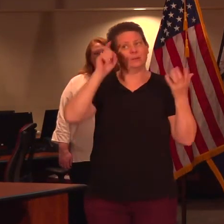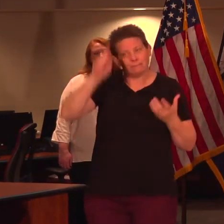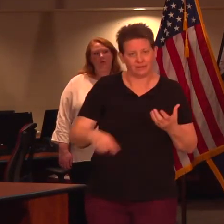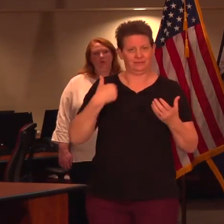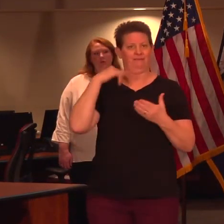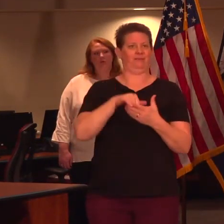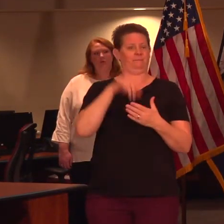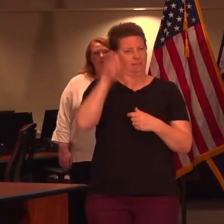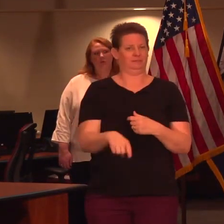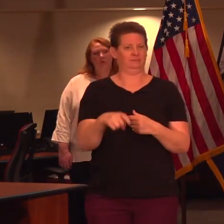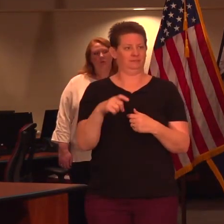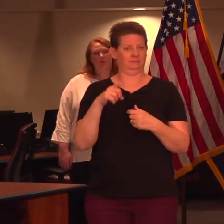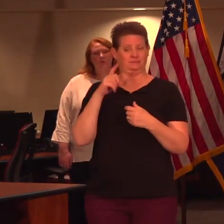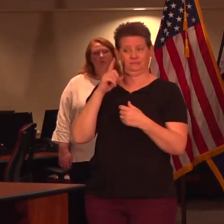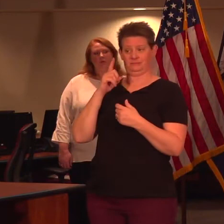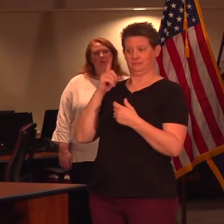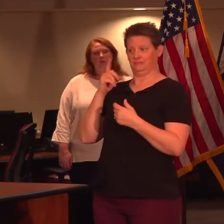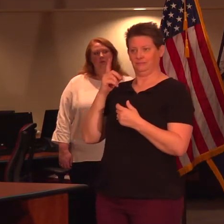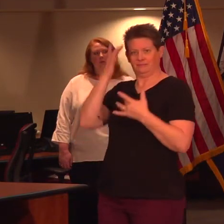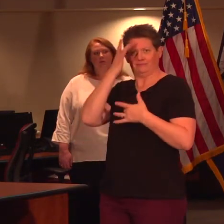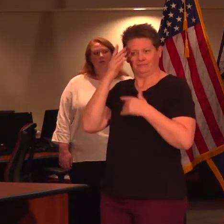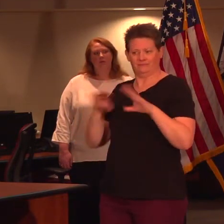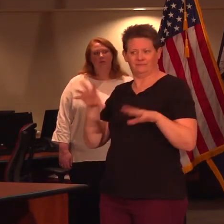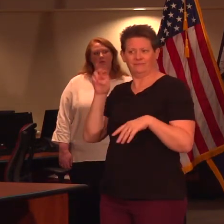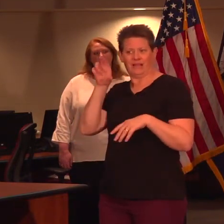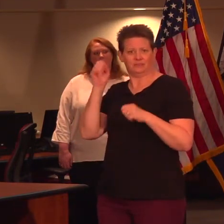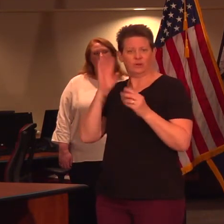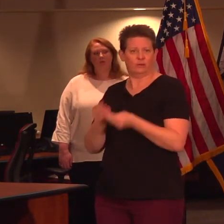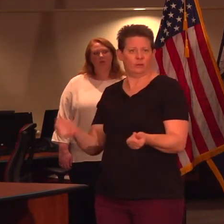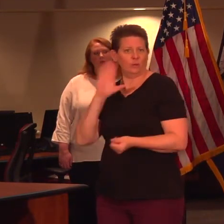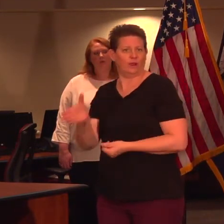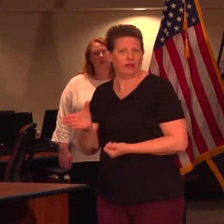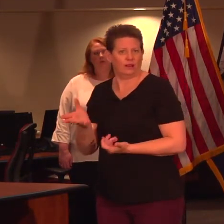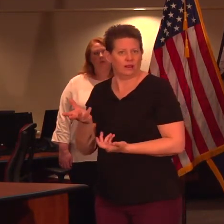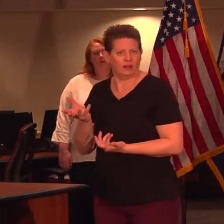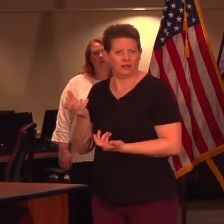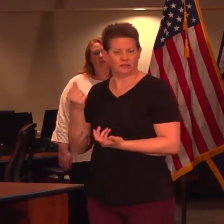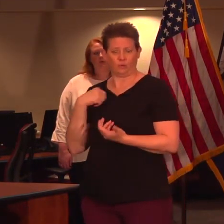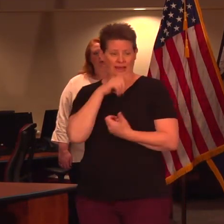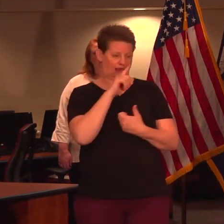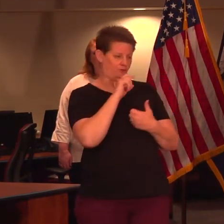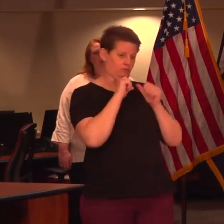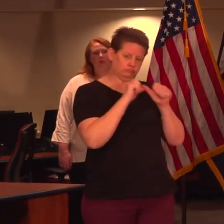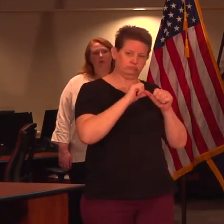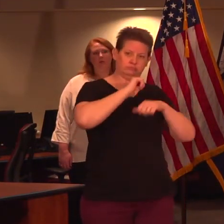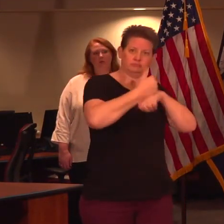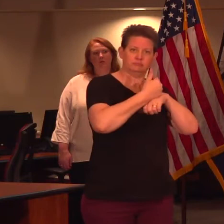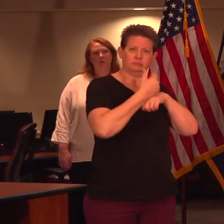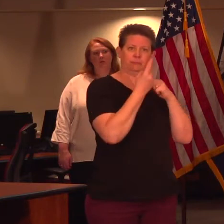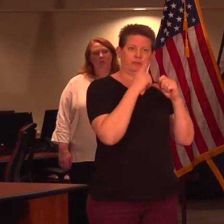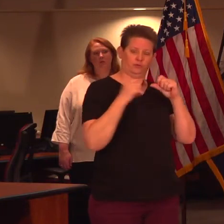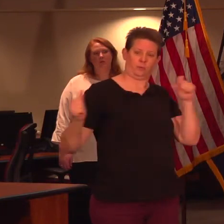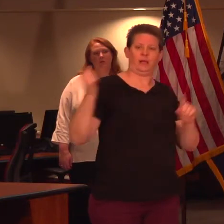to go back to when we defeat this. The virus is going to go away. We have to have an infrastructure and economy to go back